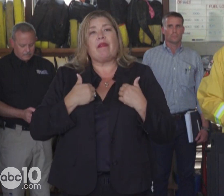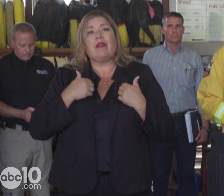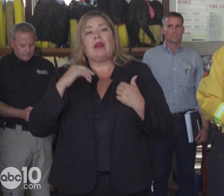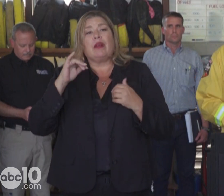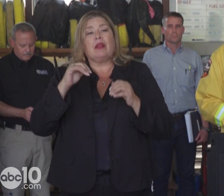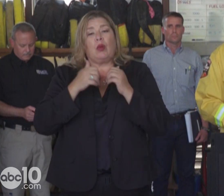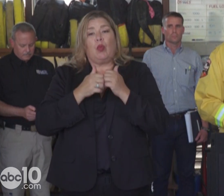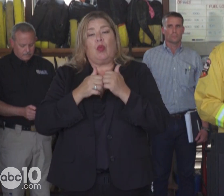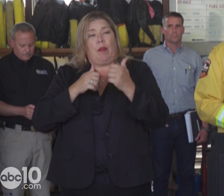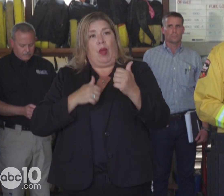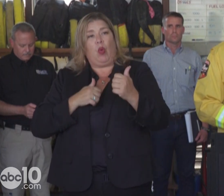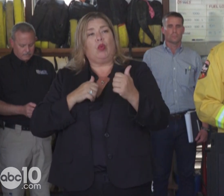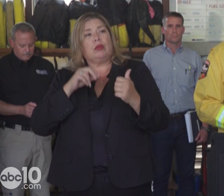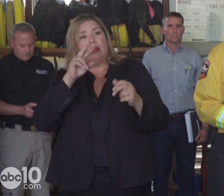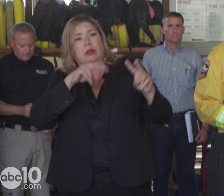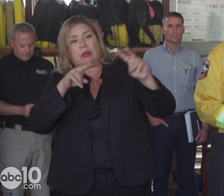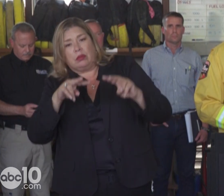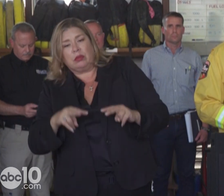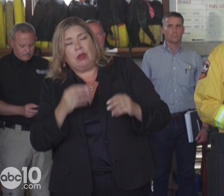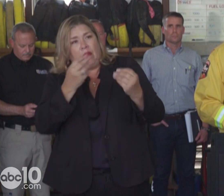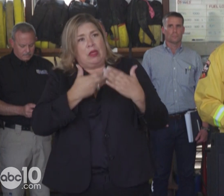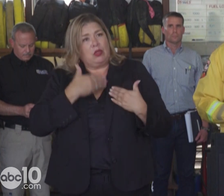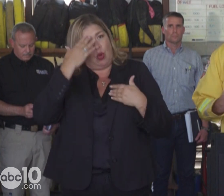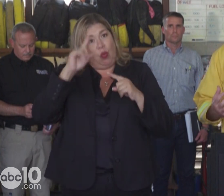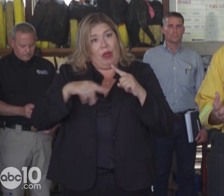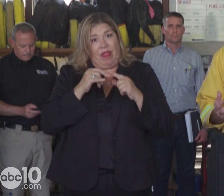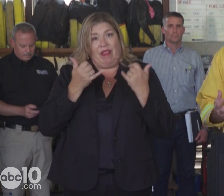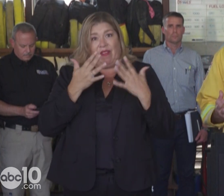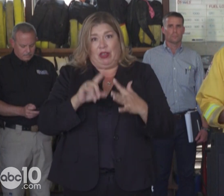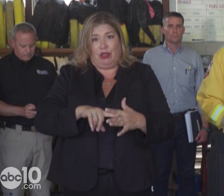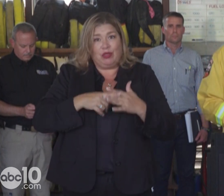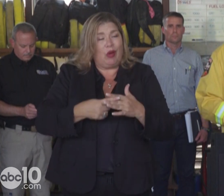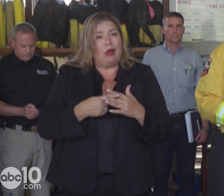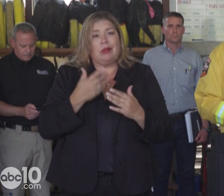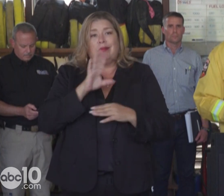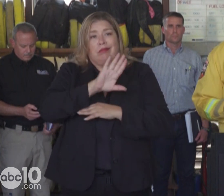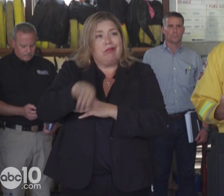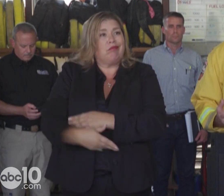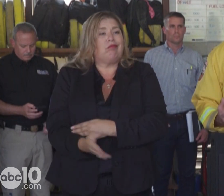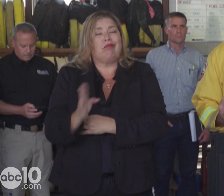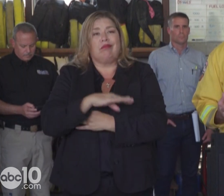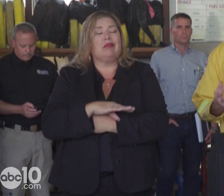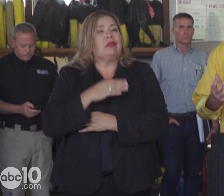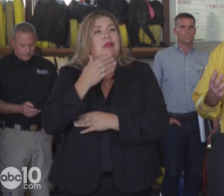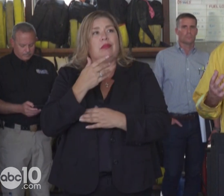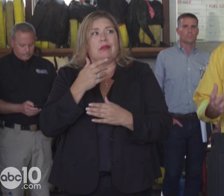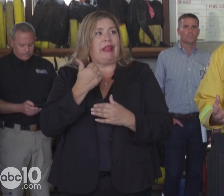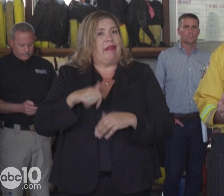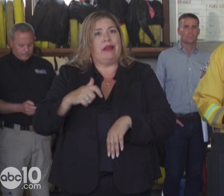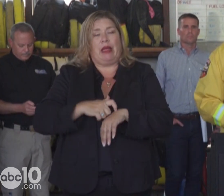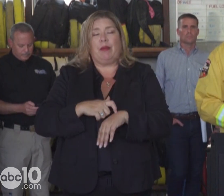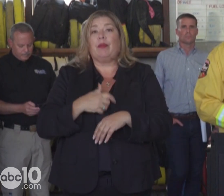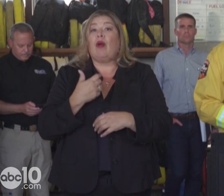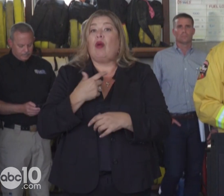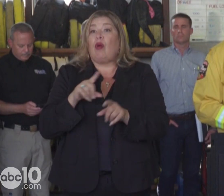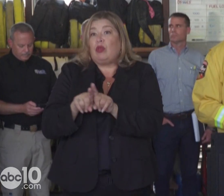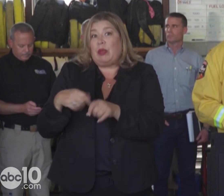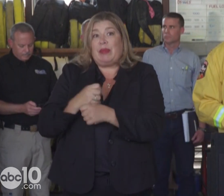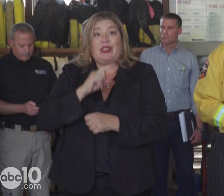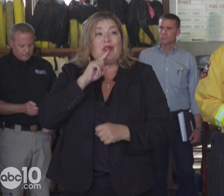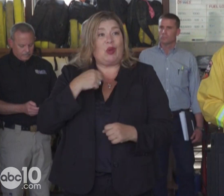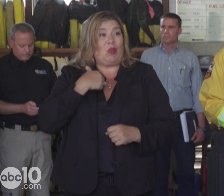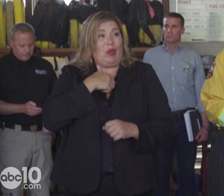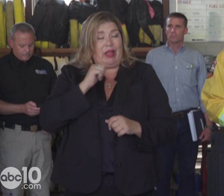sensing capabilities to tell us when and where fires are starting 24/7. Also making sure that we can